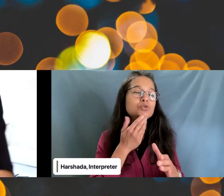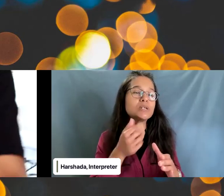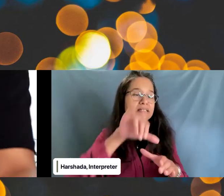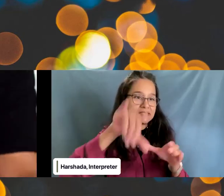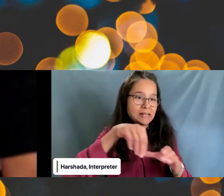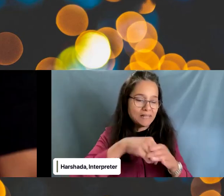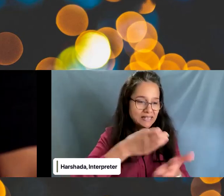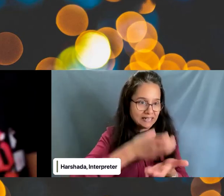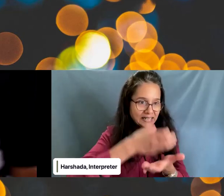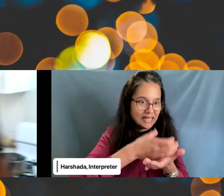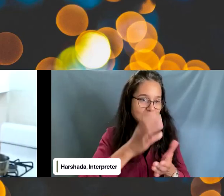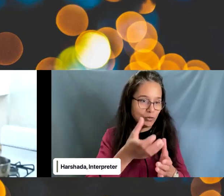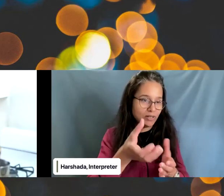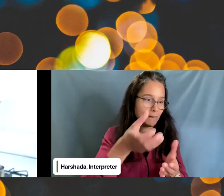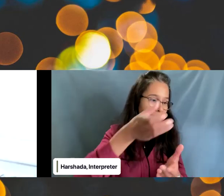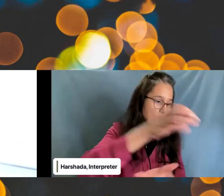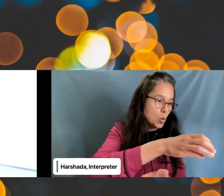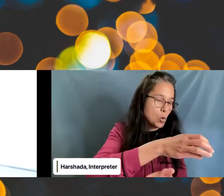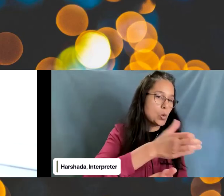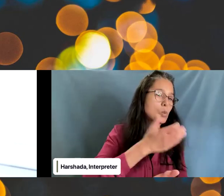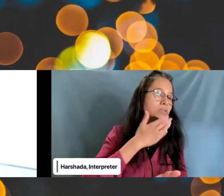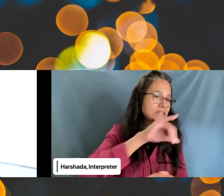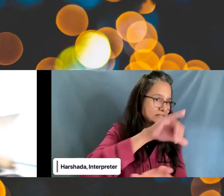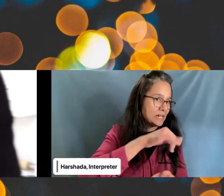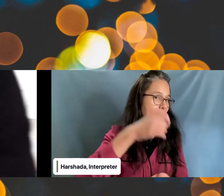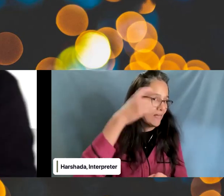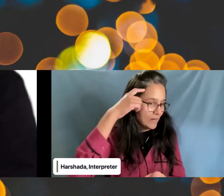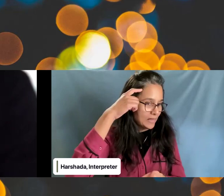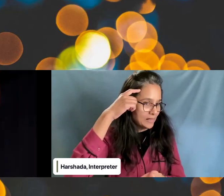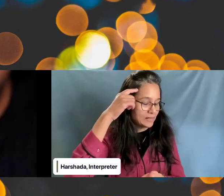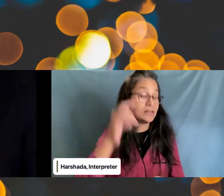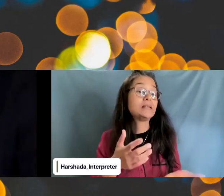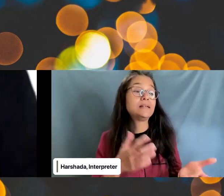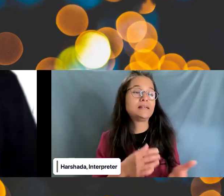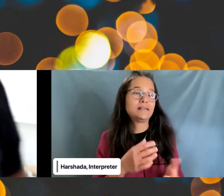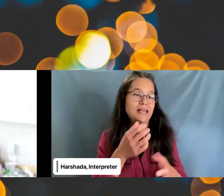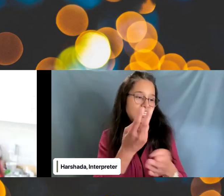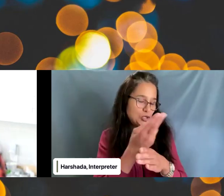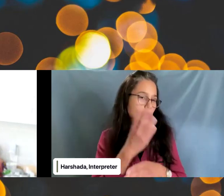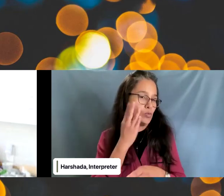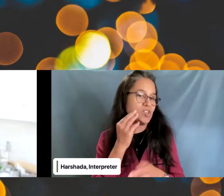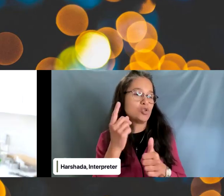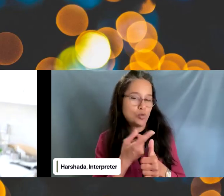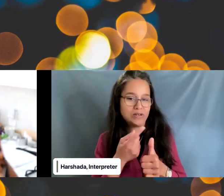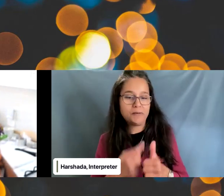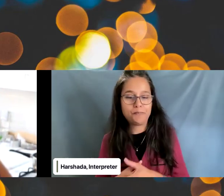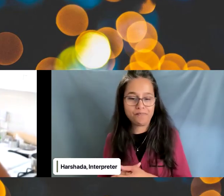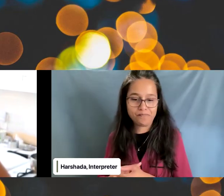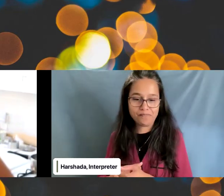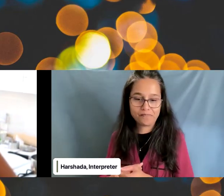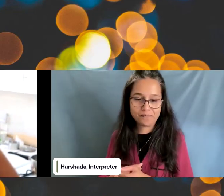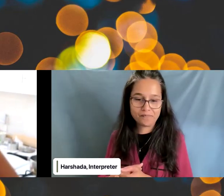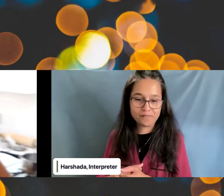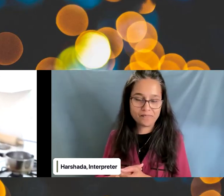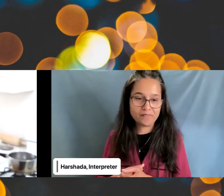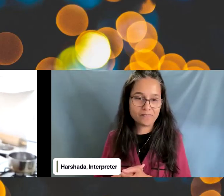so, let's see. It's gonna be interesting. There we